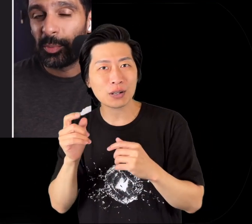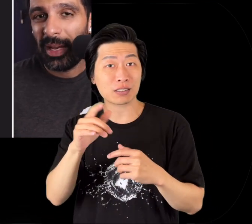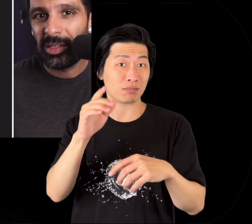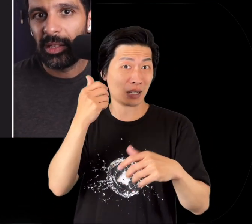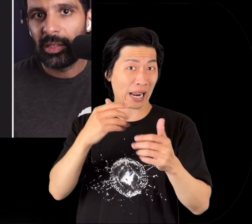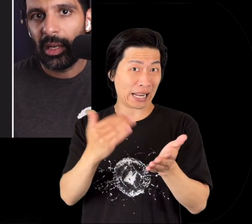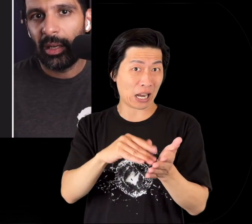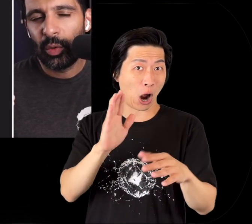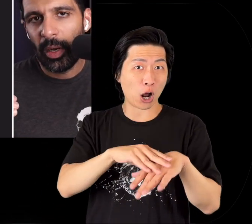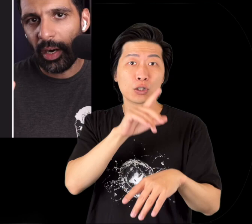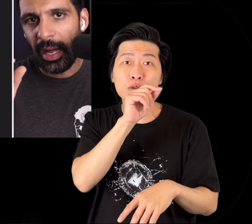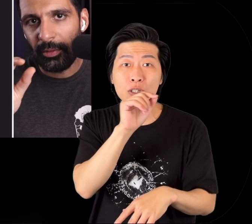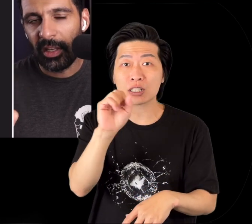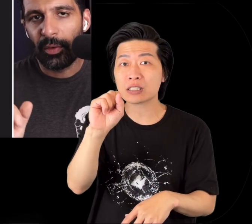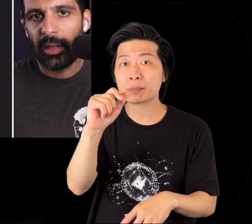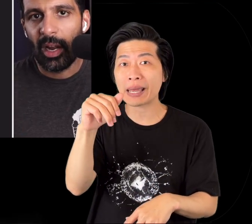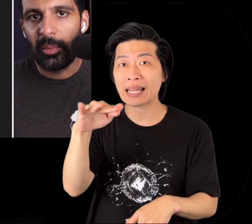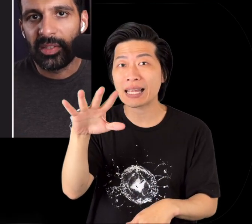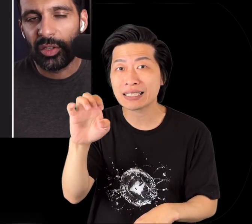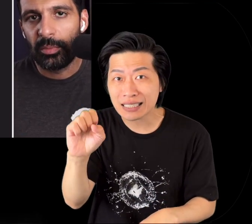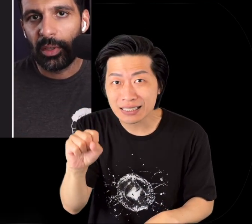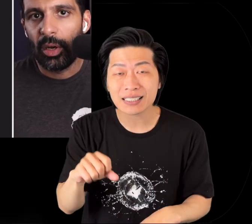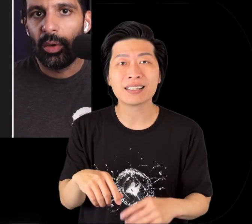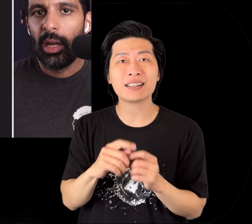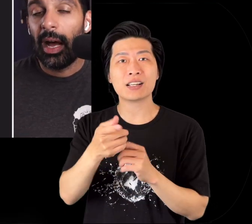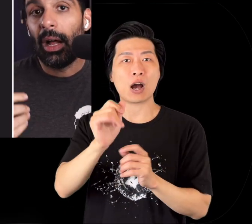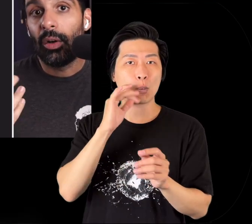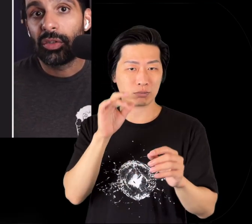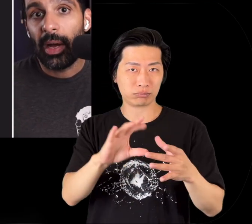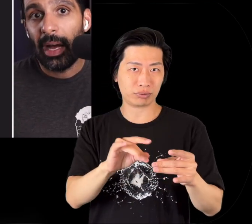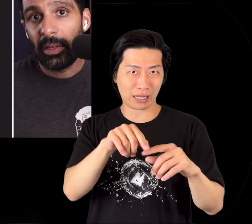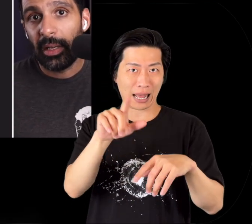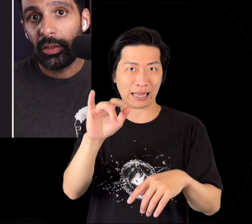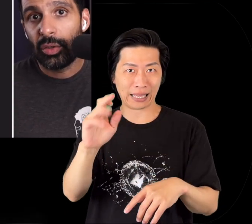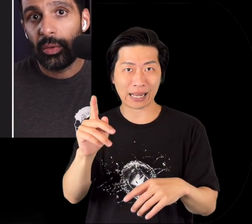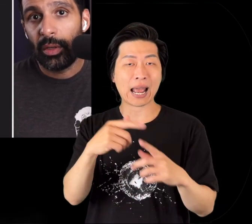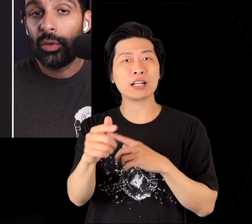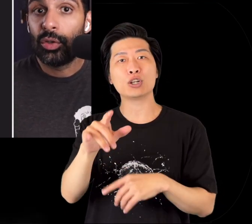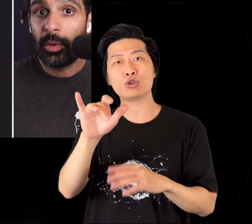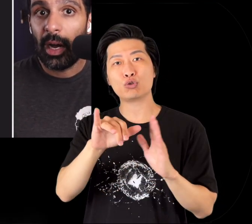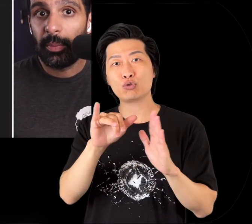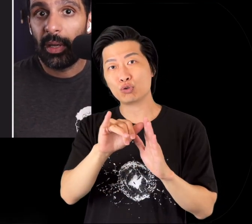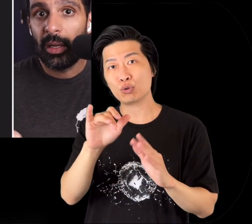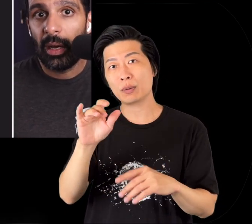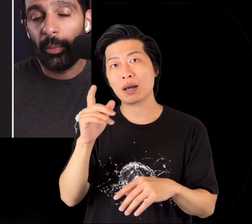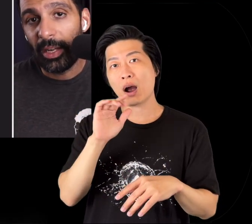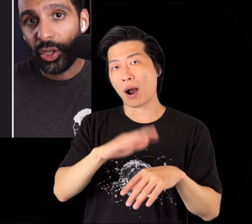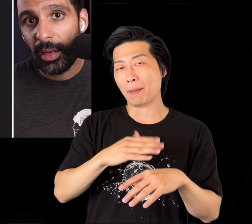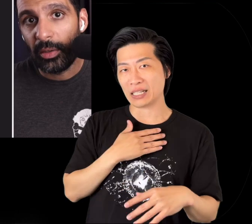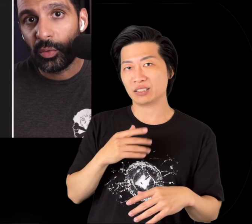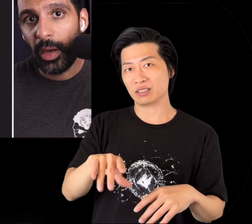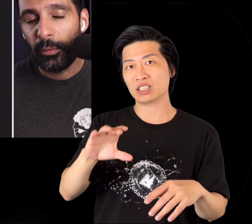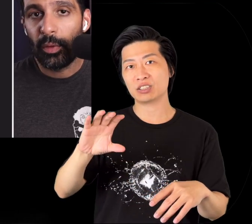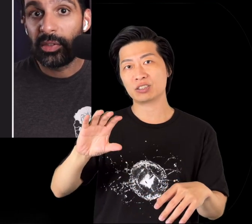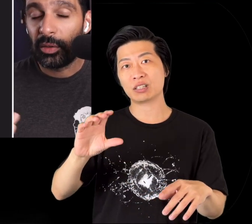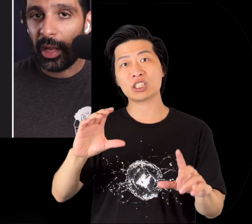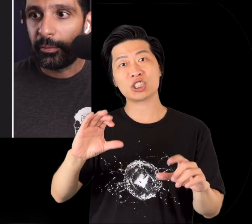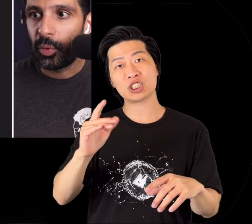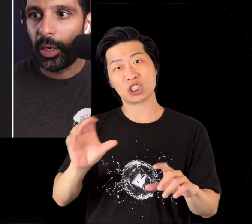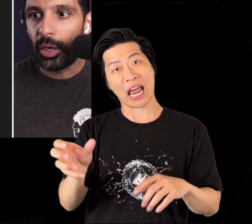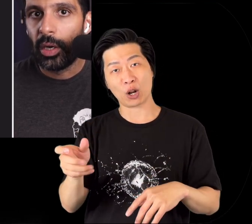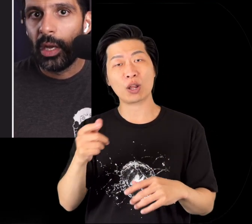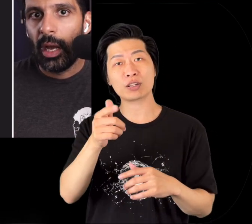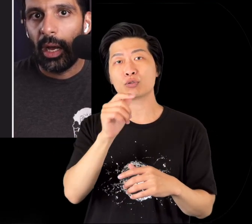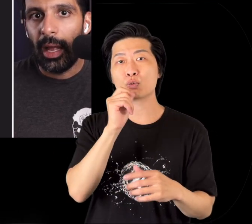it's on Spaces, Twitter. I'll have a link for that in the comments section below. I'll also have a link to the YouTube copy on my channel as well for those that don't